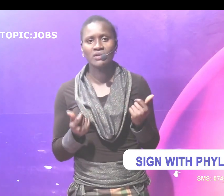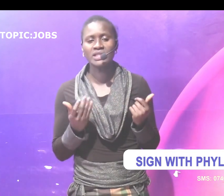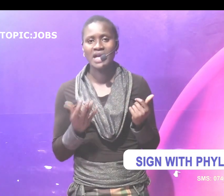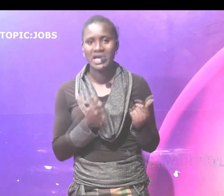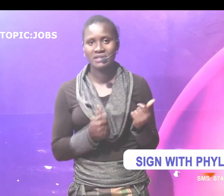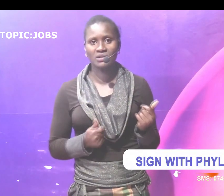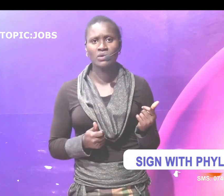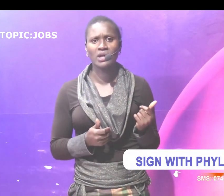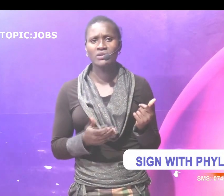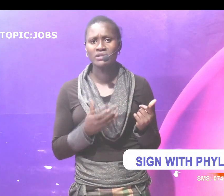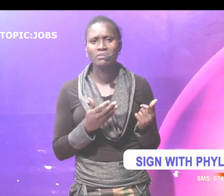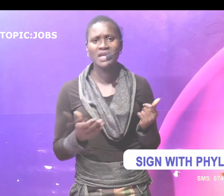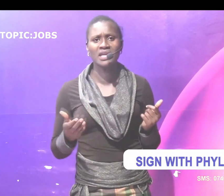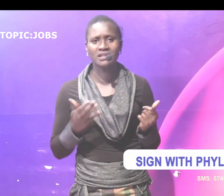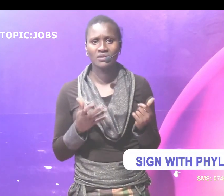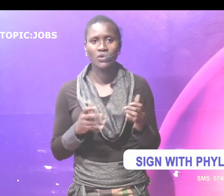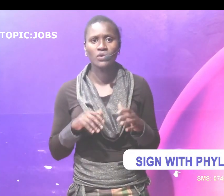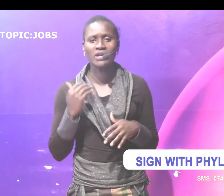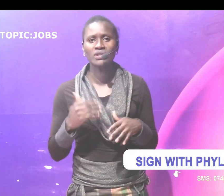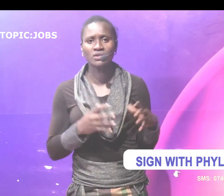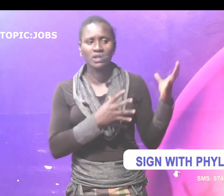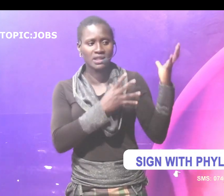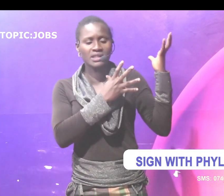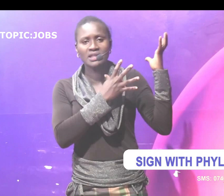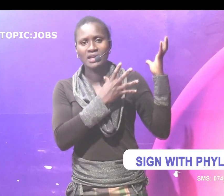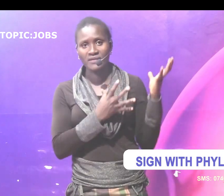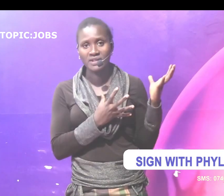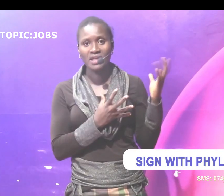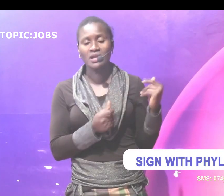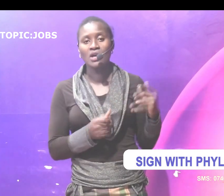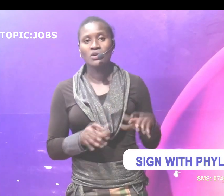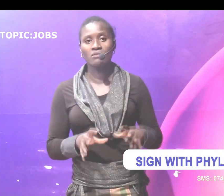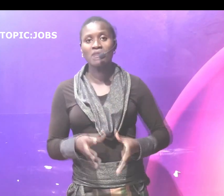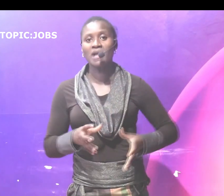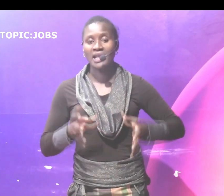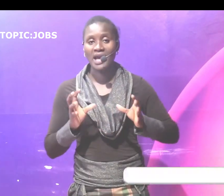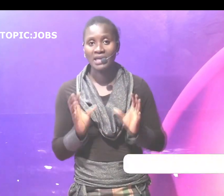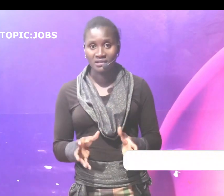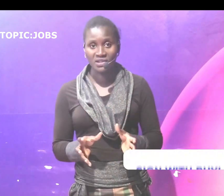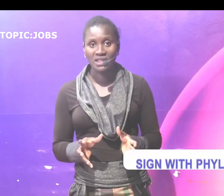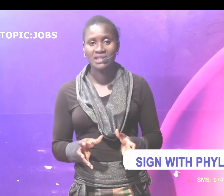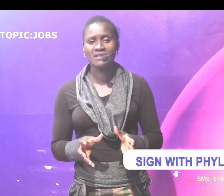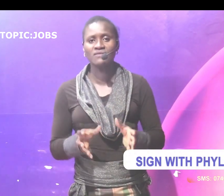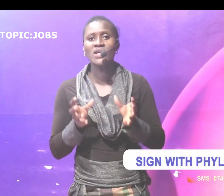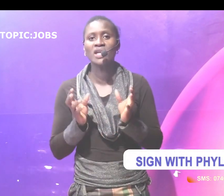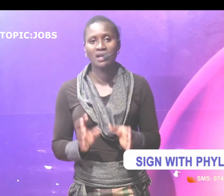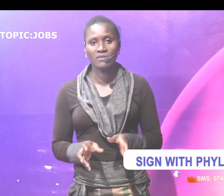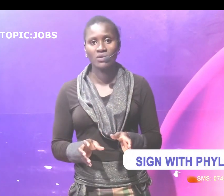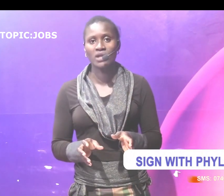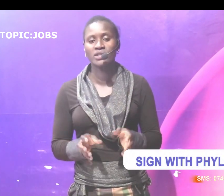carry it, or you cannot make it, or you cannot do it. It is a heavy thing, or maybe a luggage that is very heavy, you cannot carry it